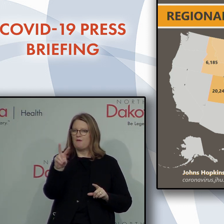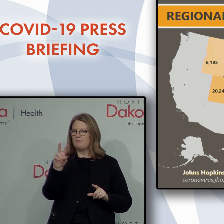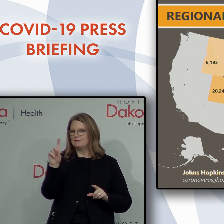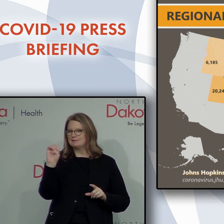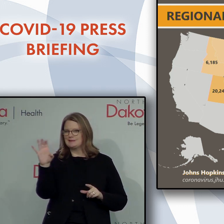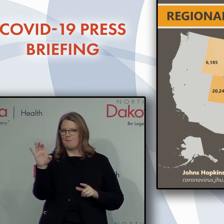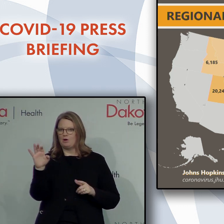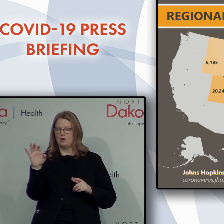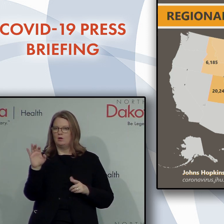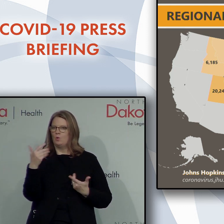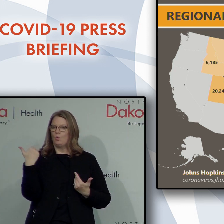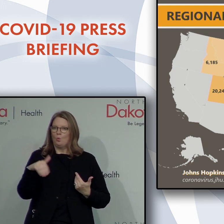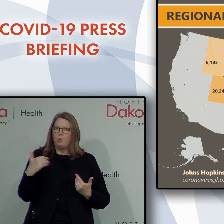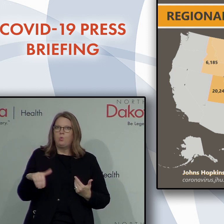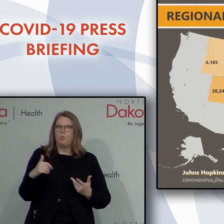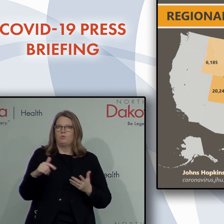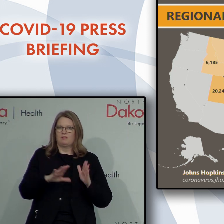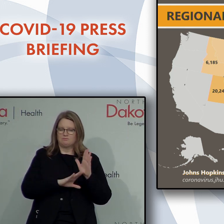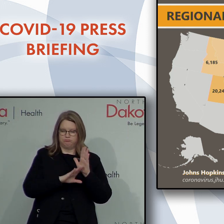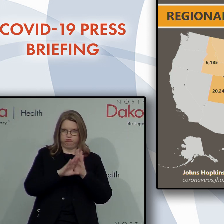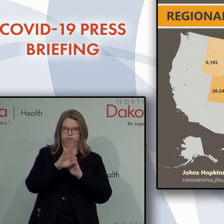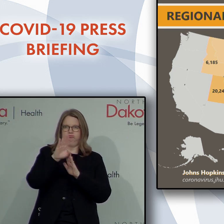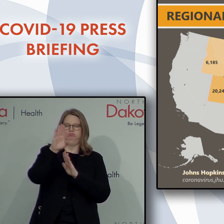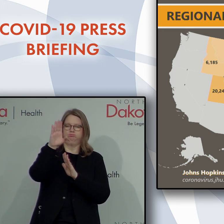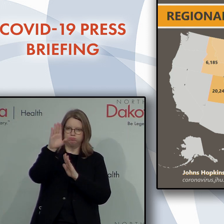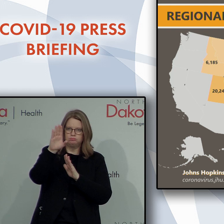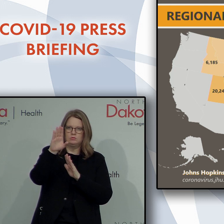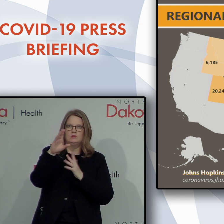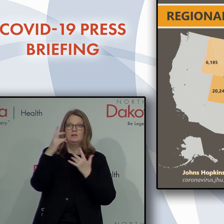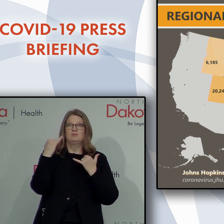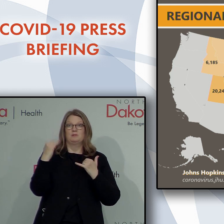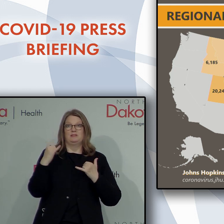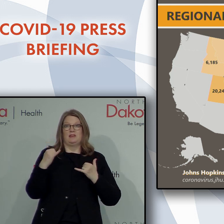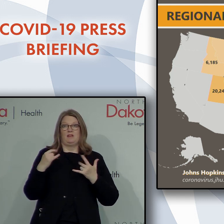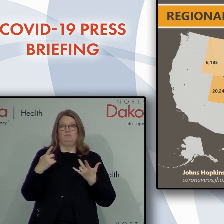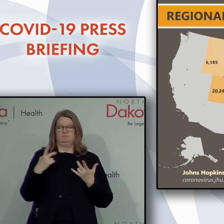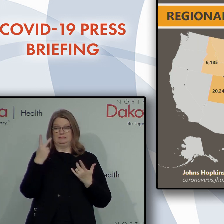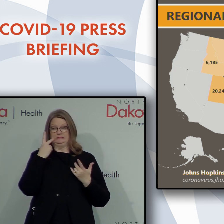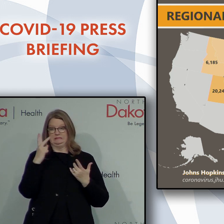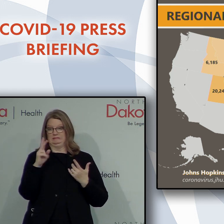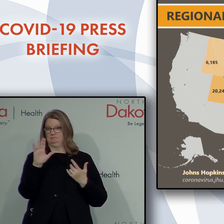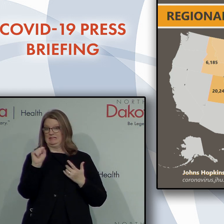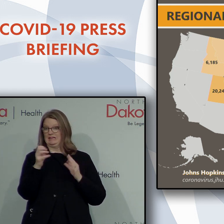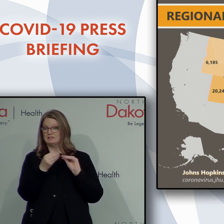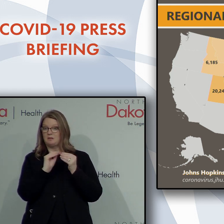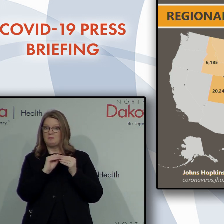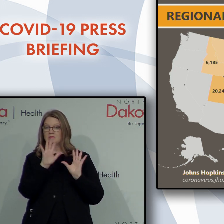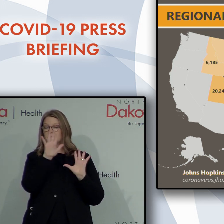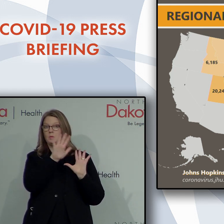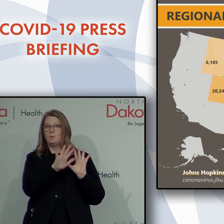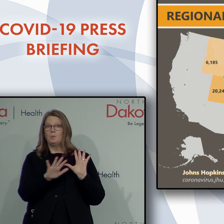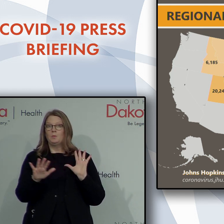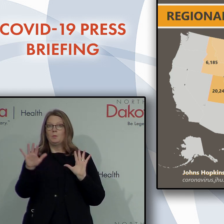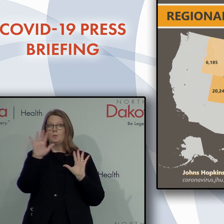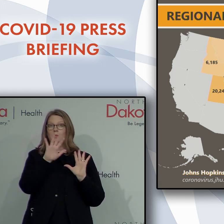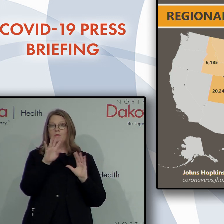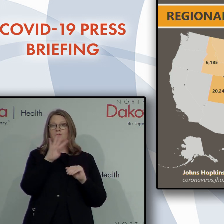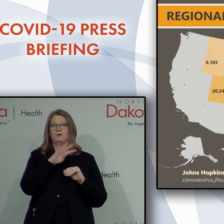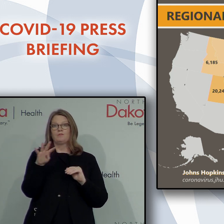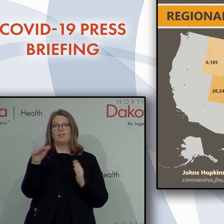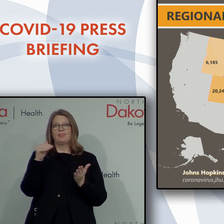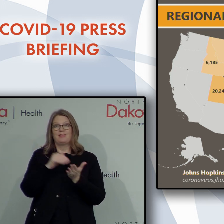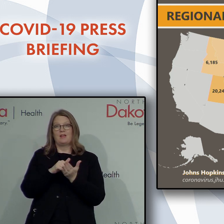early December. They continue to decline. But when we look around at the case numbers around the region, from